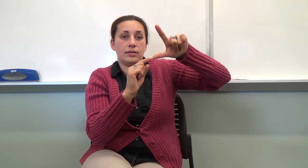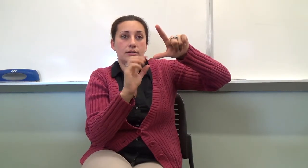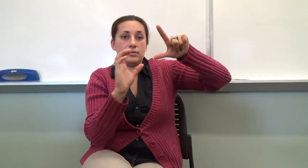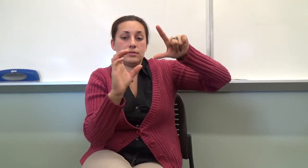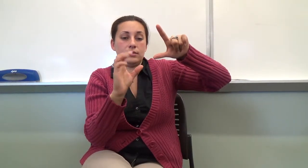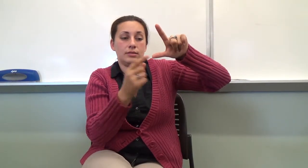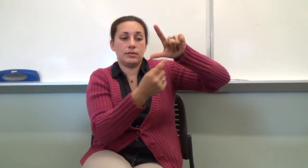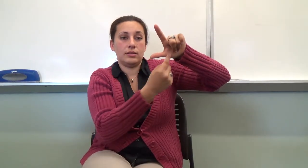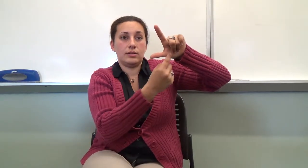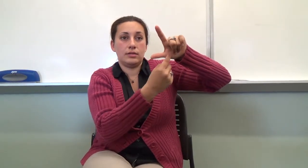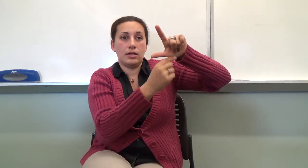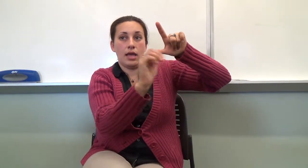AC.